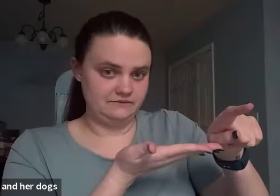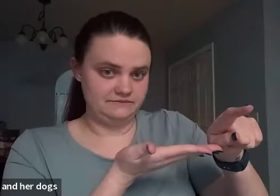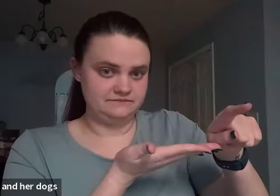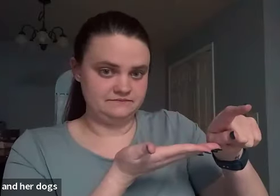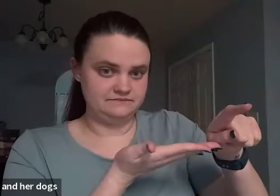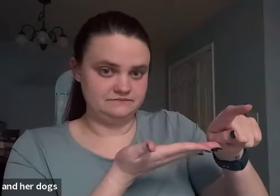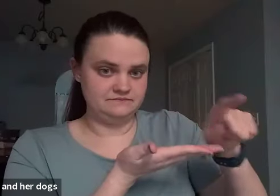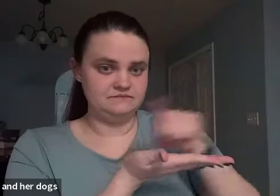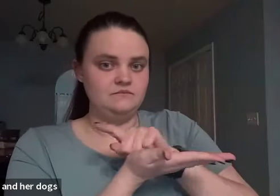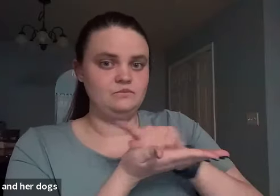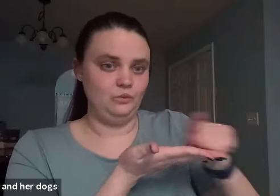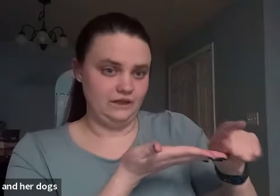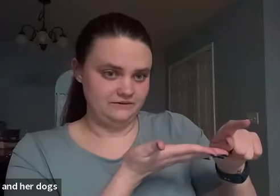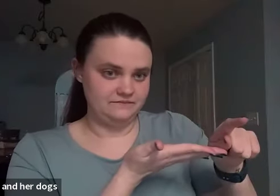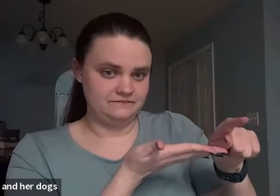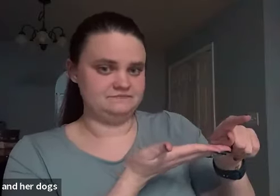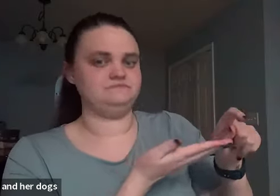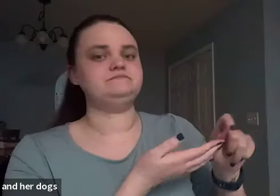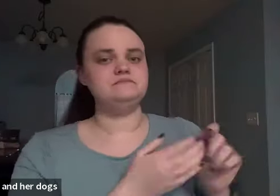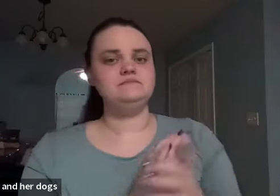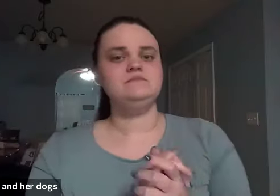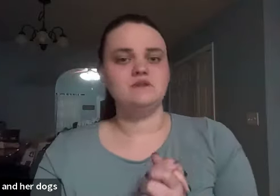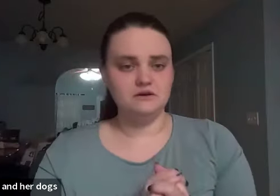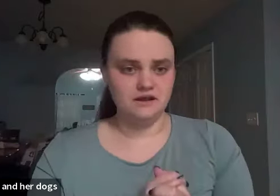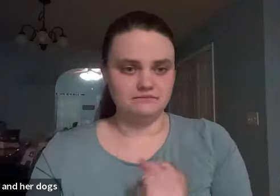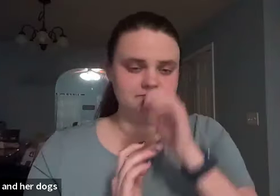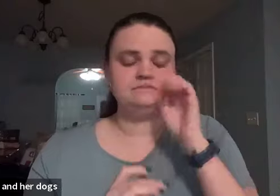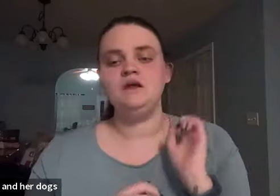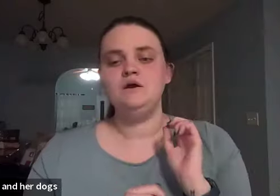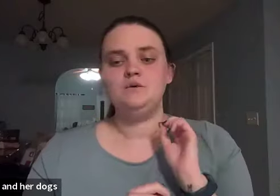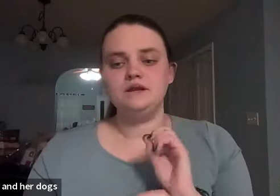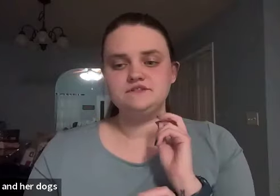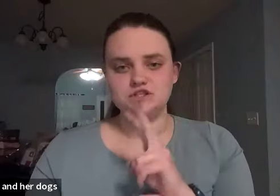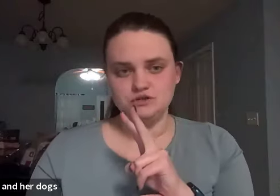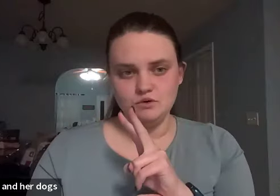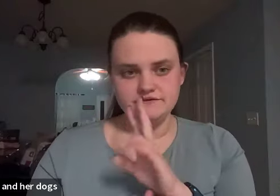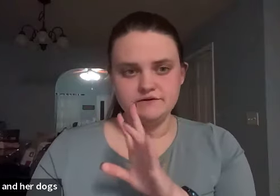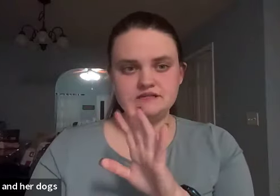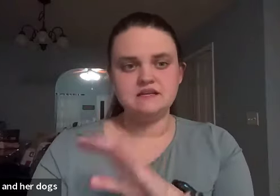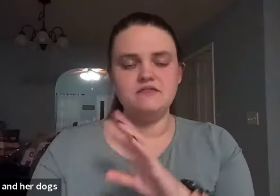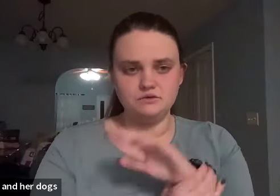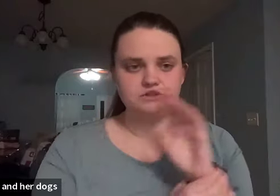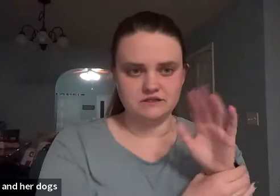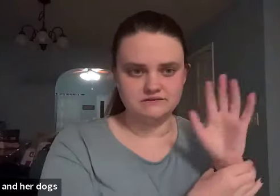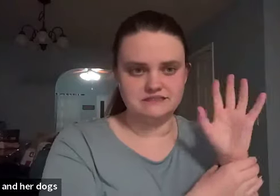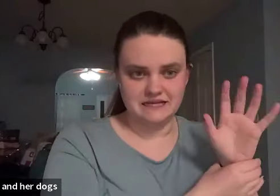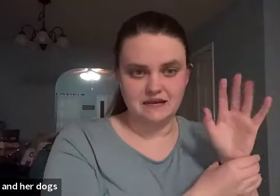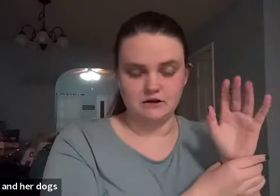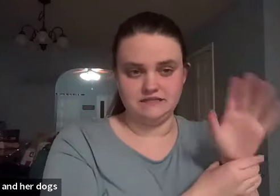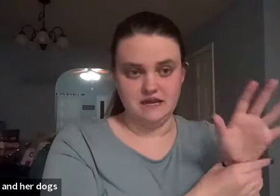week, week. Okay, we have 2 more for this, and then we'll do our today, our